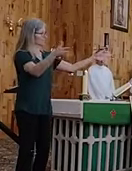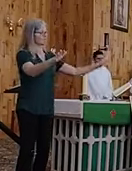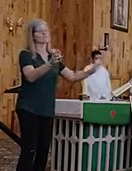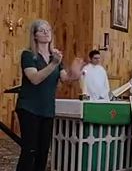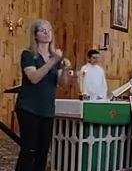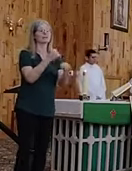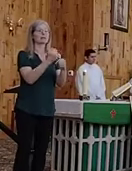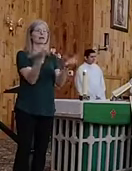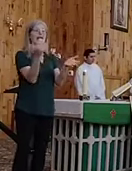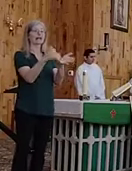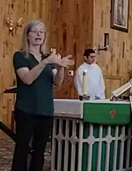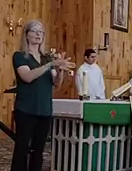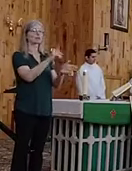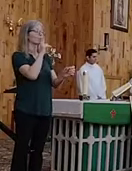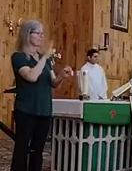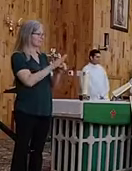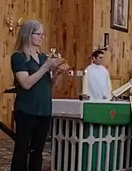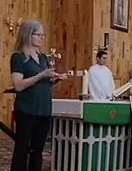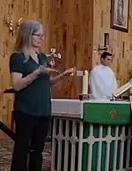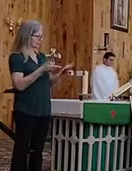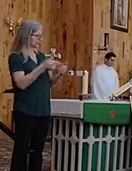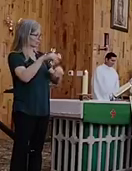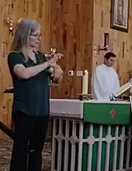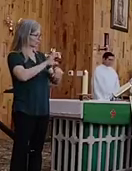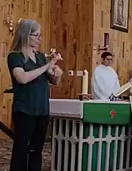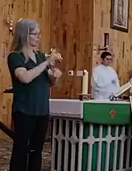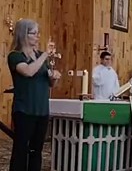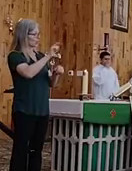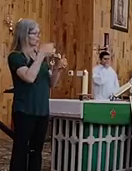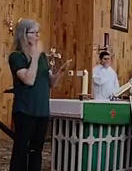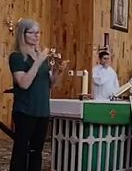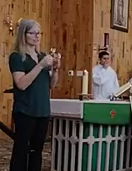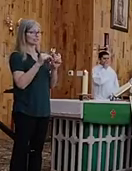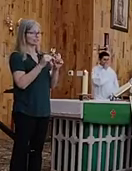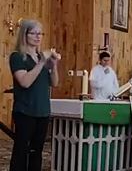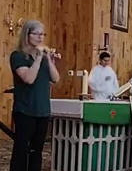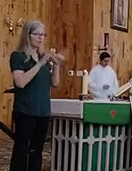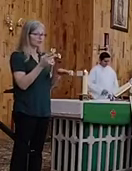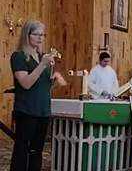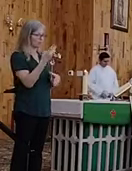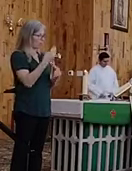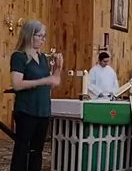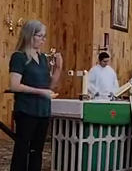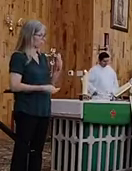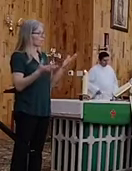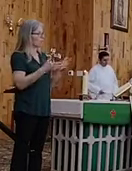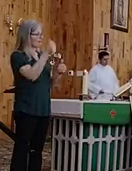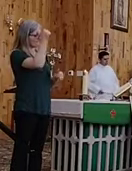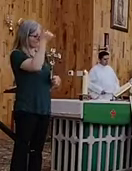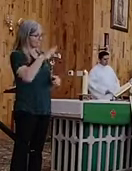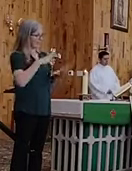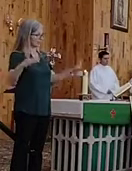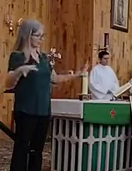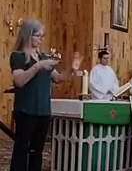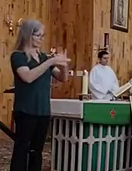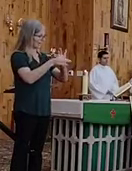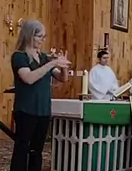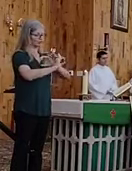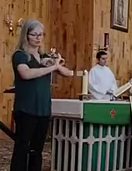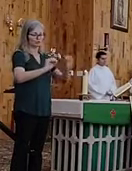For Christ and the church, may the Lord in his goodness continue to bless you both with his blessings. For what man has put together, let no